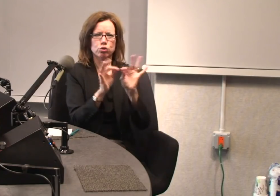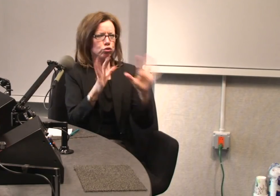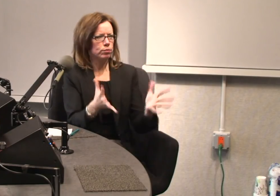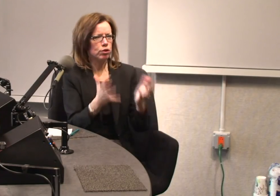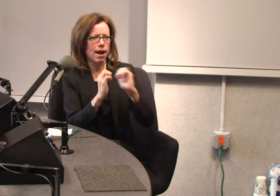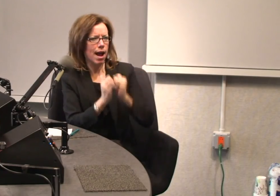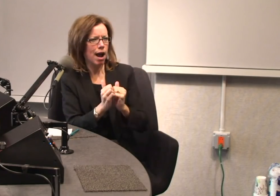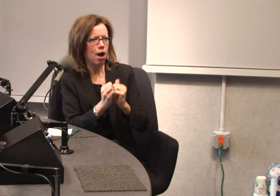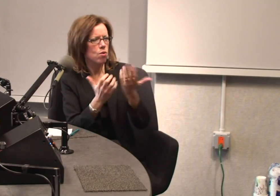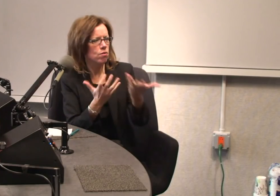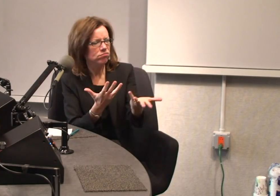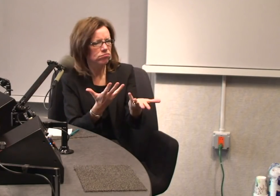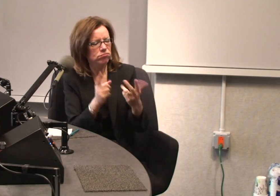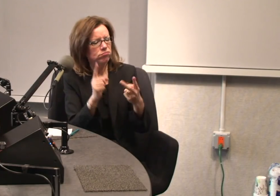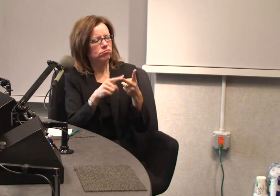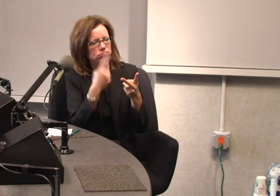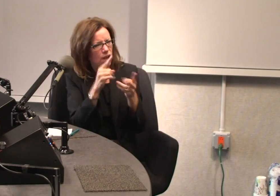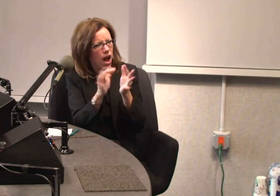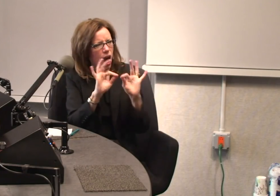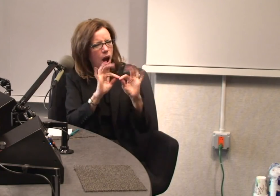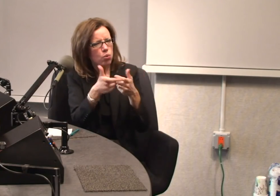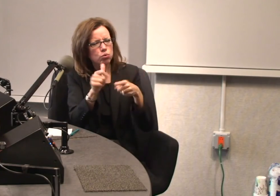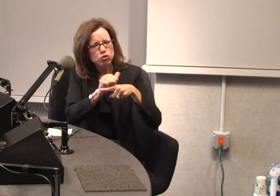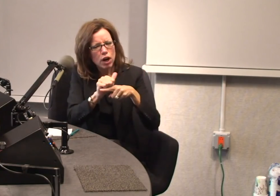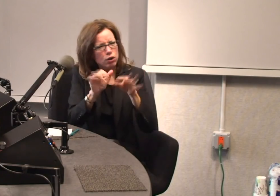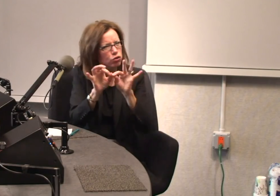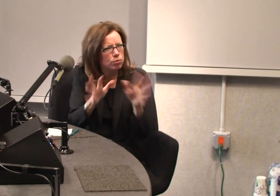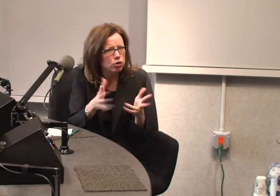interpreter? How are interpreters trained? How are they certified?